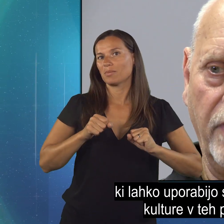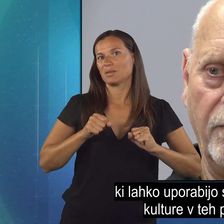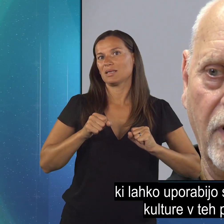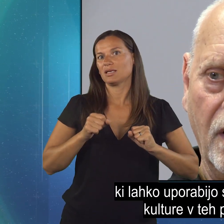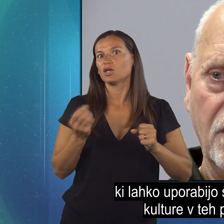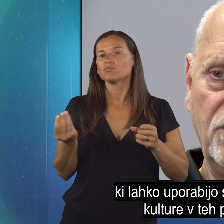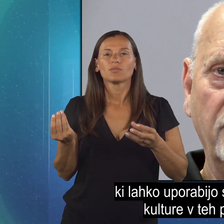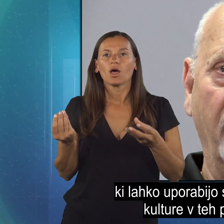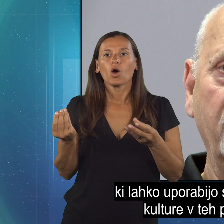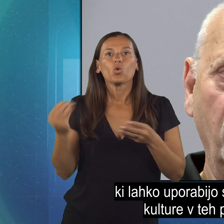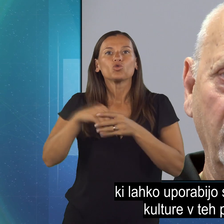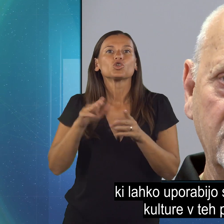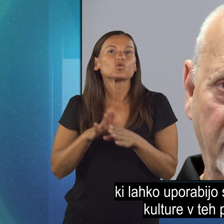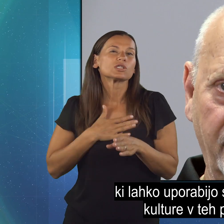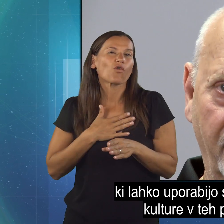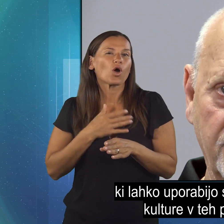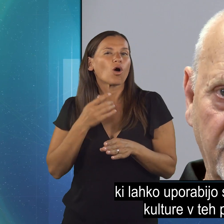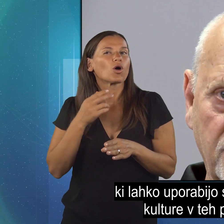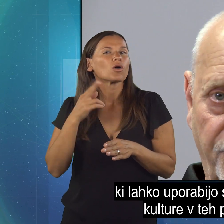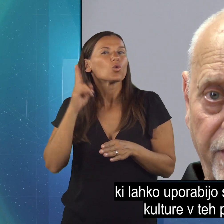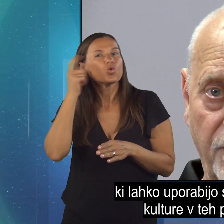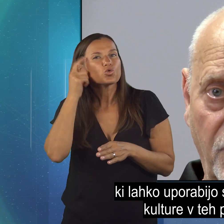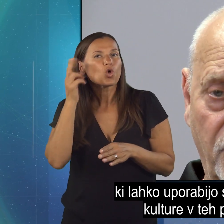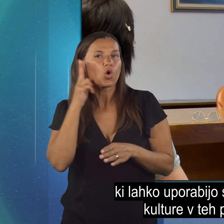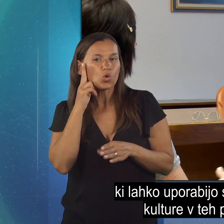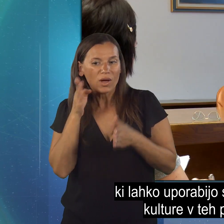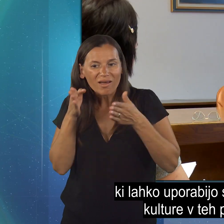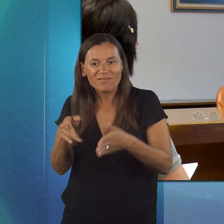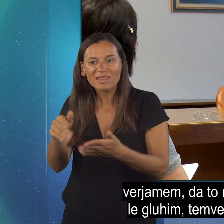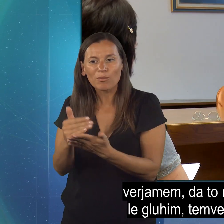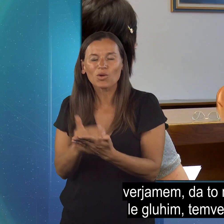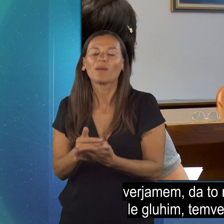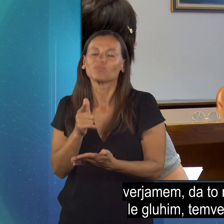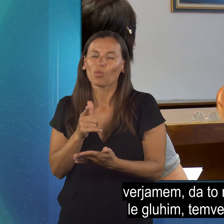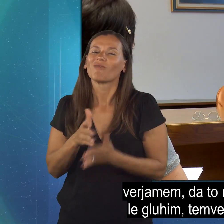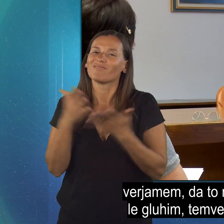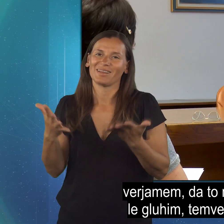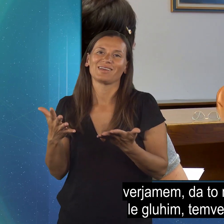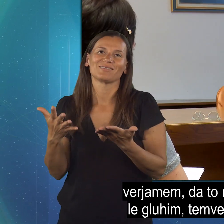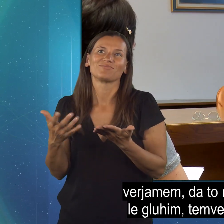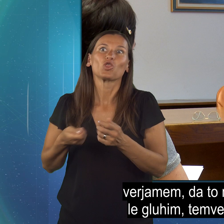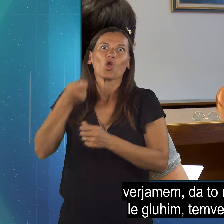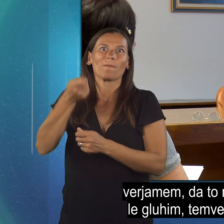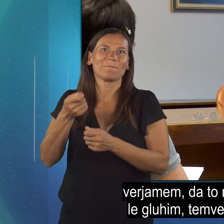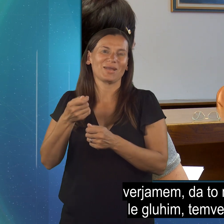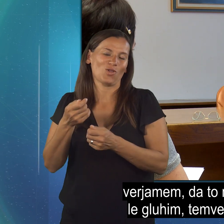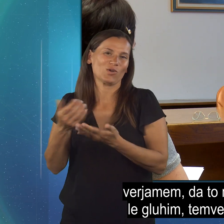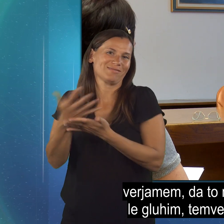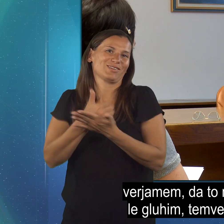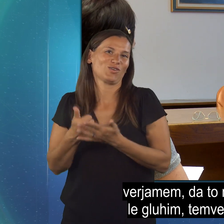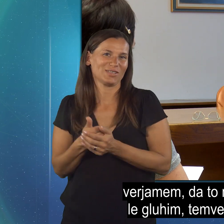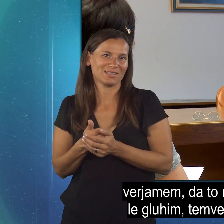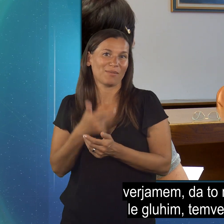to apply their deaf cultural perspective to these programs, this will benefit, I believe, not only the deaf people,